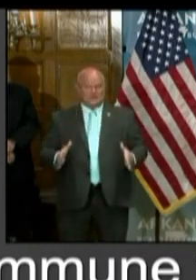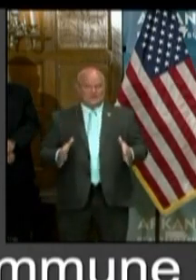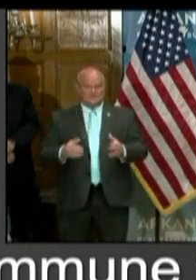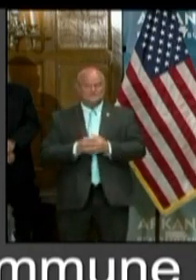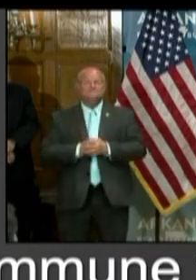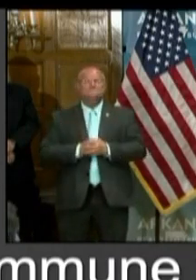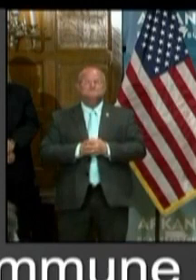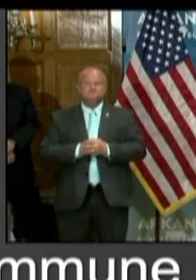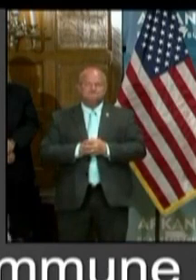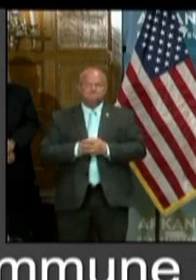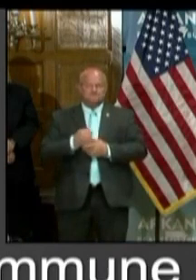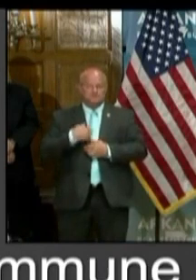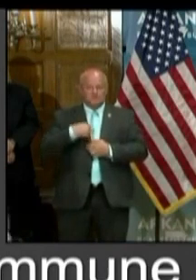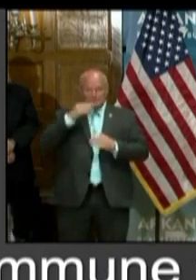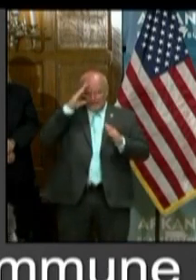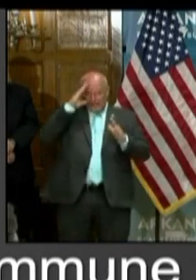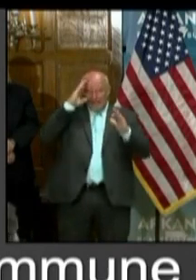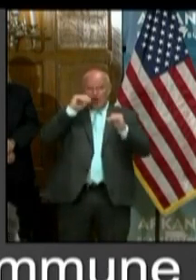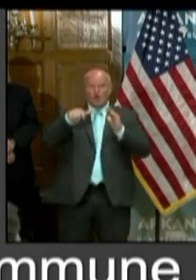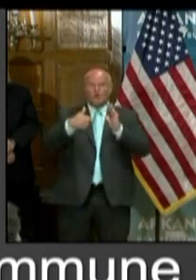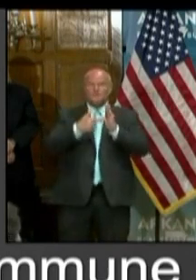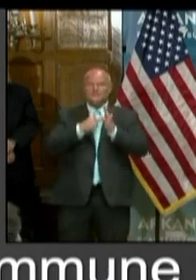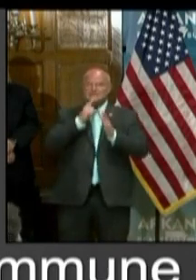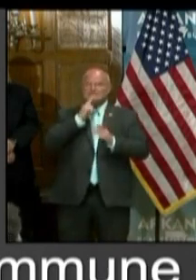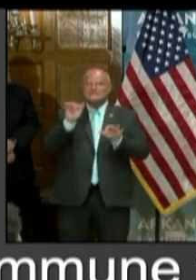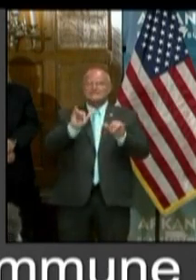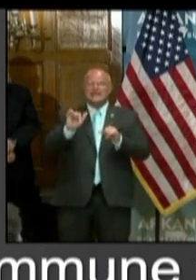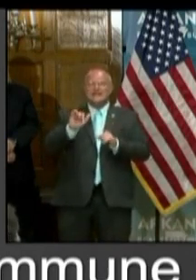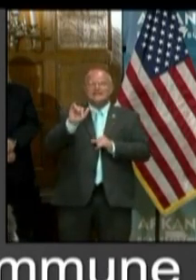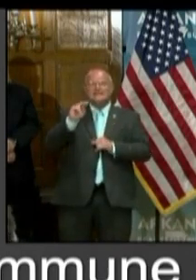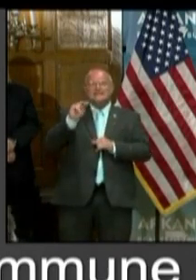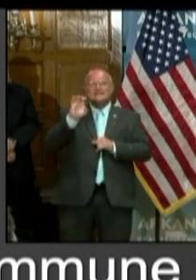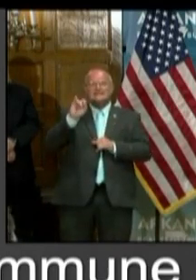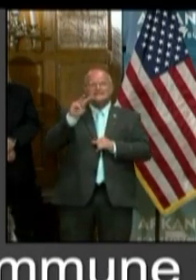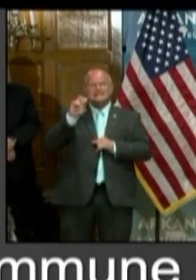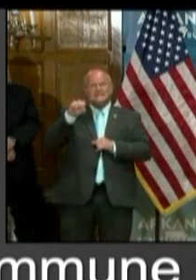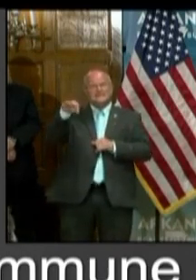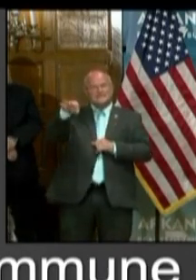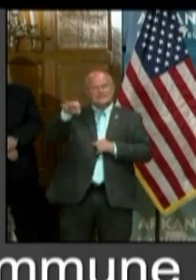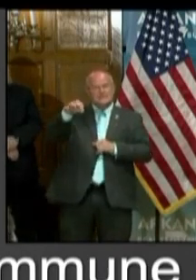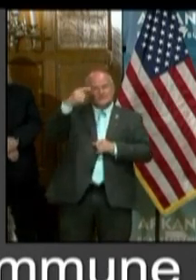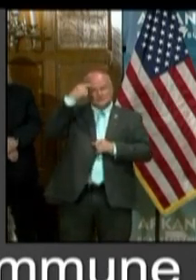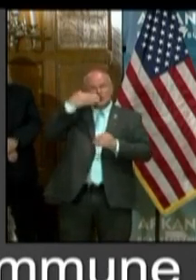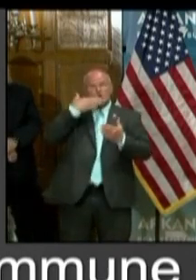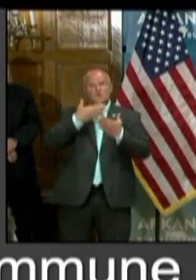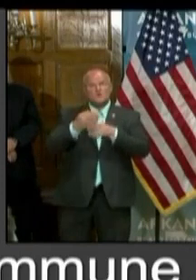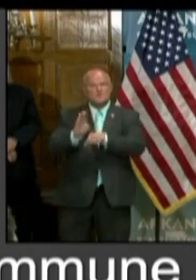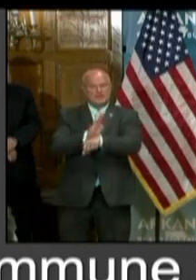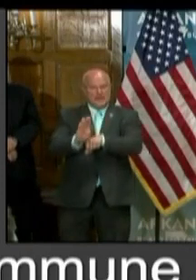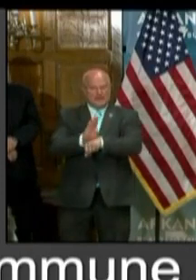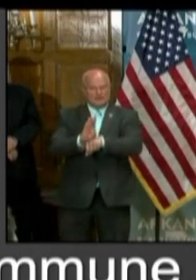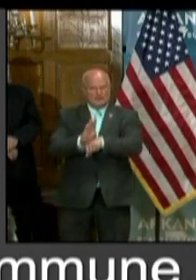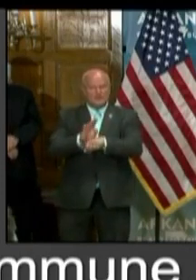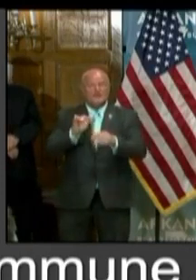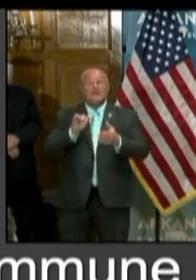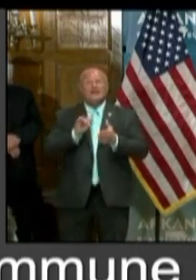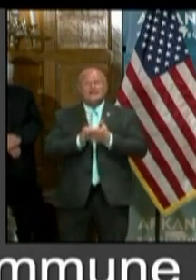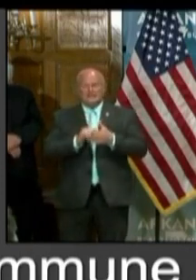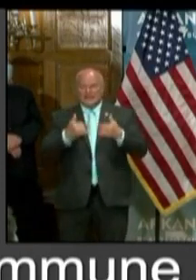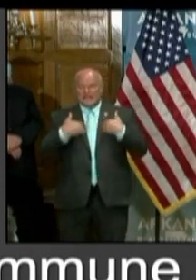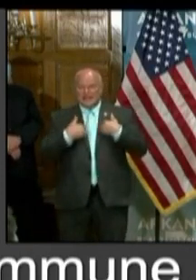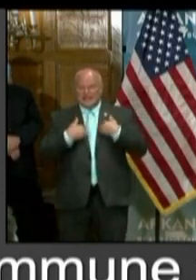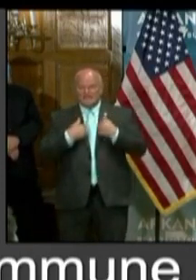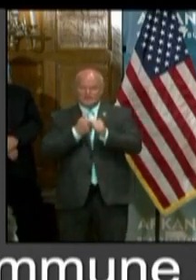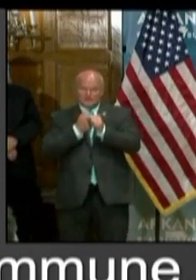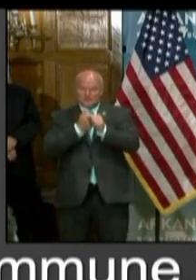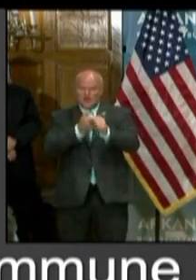I hope that this serves as an incentive for good behavior so that there is,